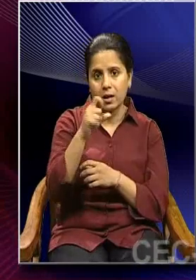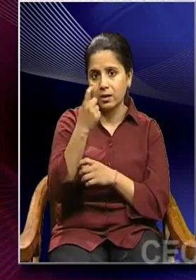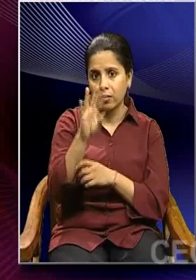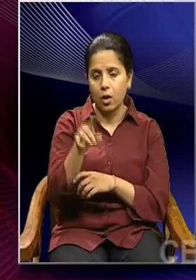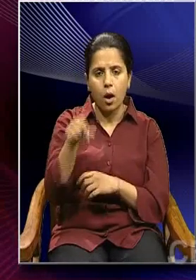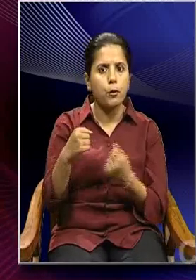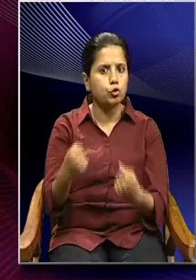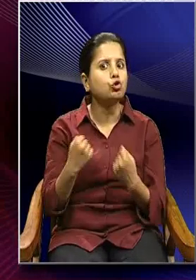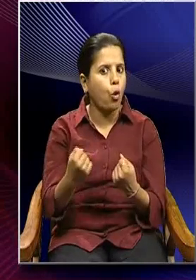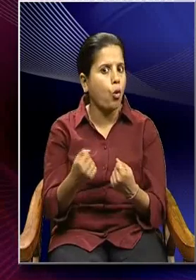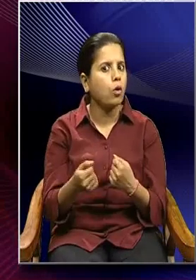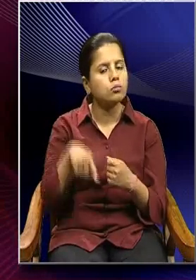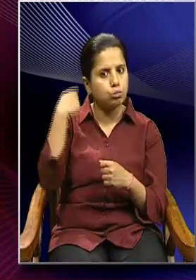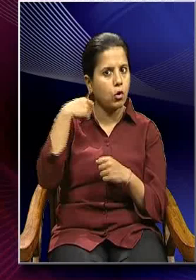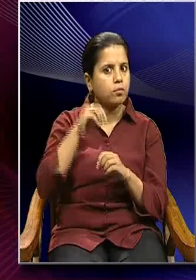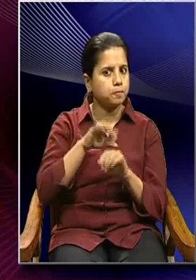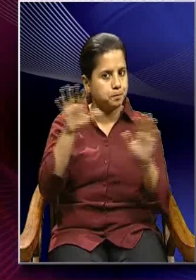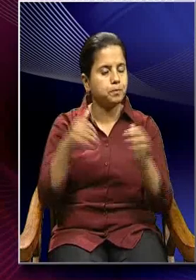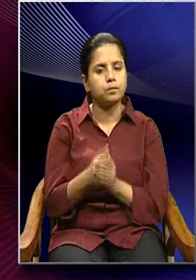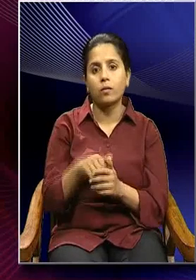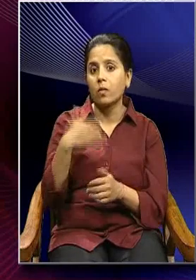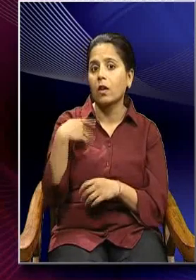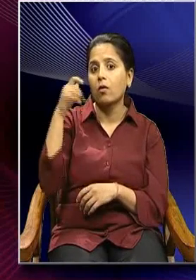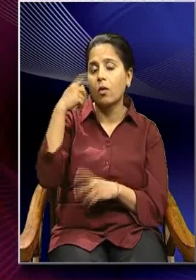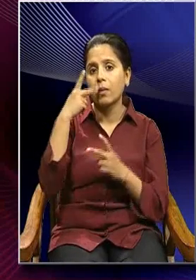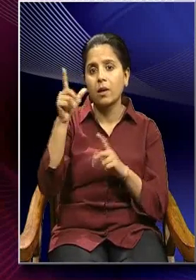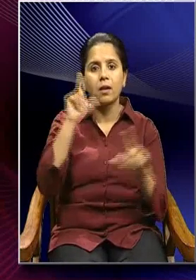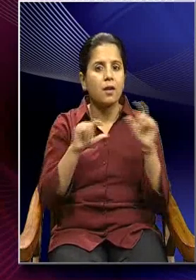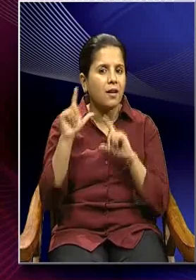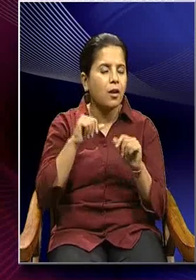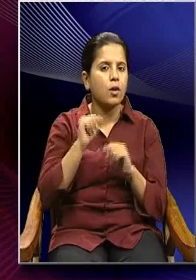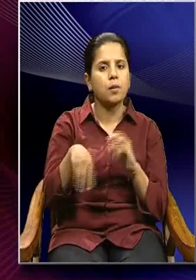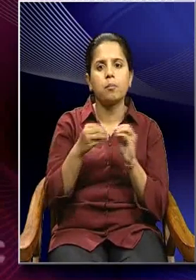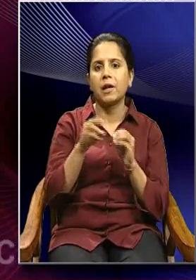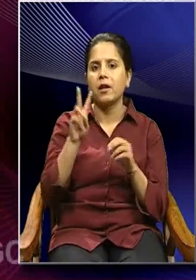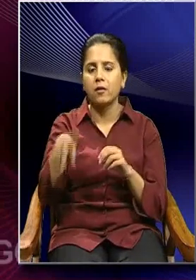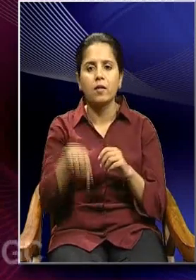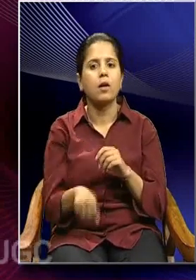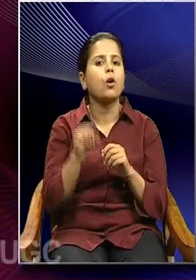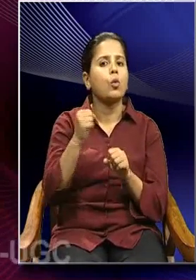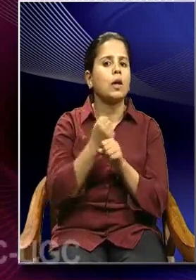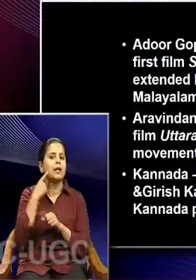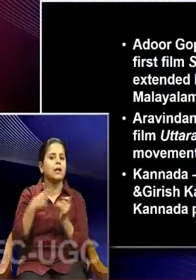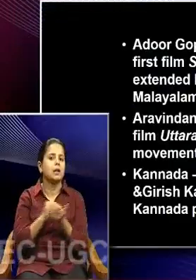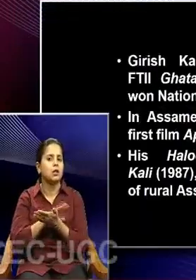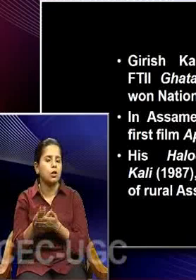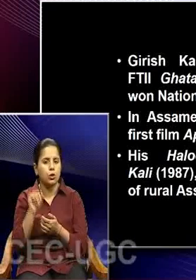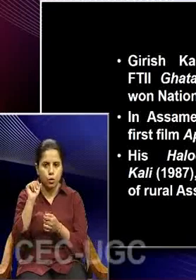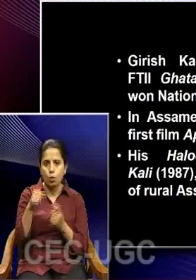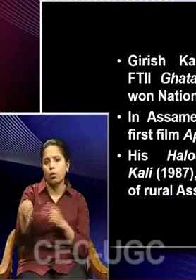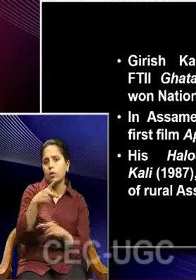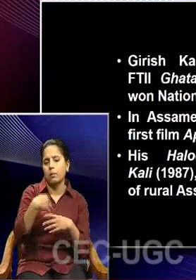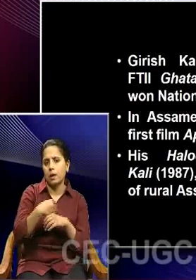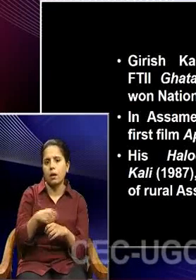this movement. Then we also find filmmakers like B.V. Karant, Girish Karnad and Girish Karasavalli spearheading